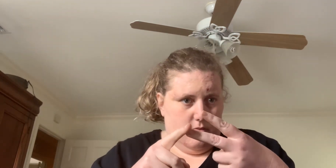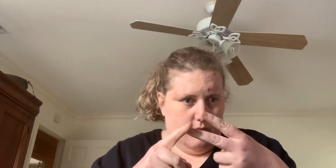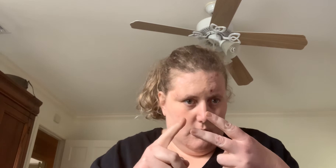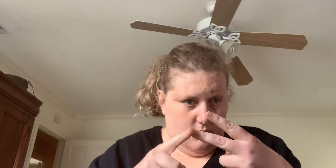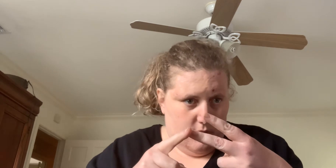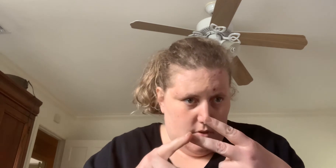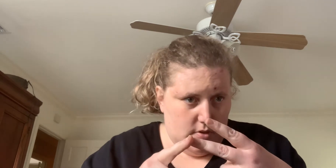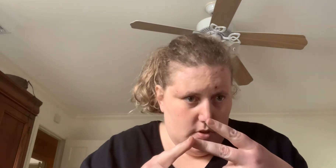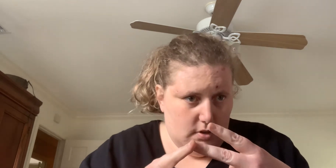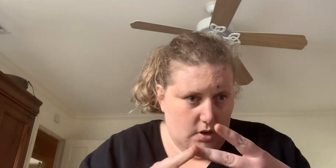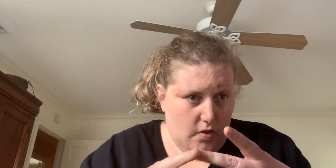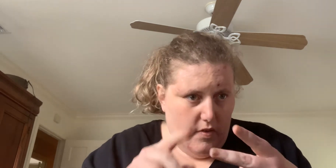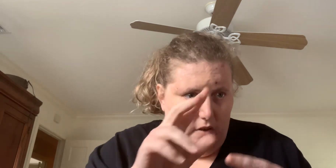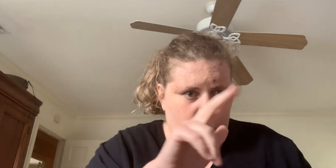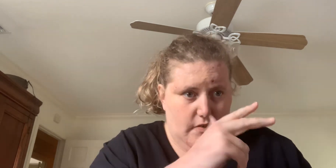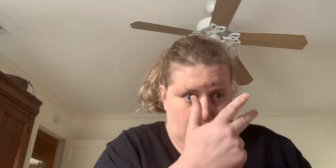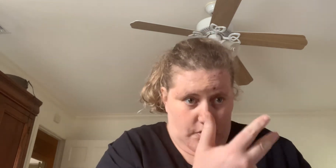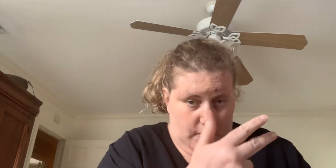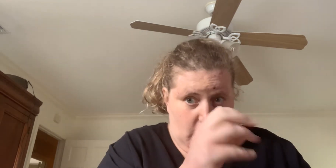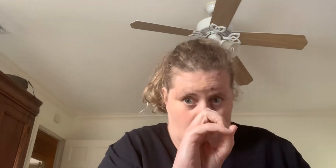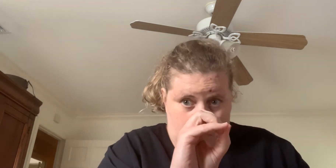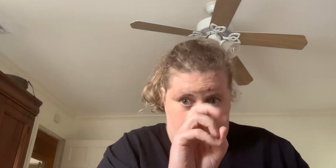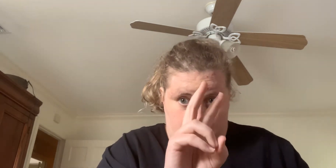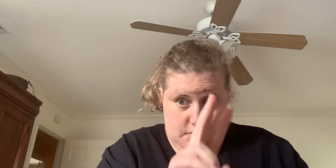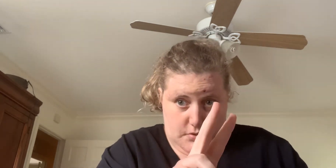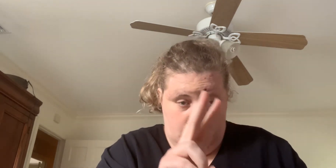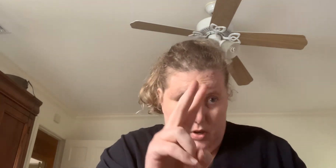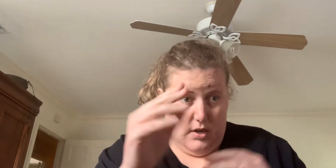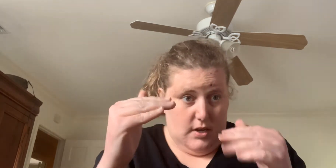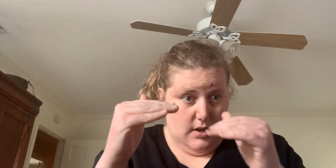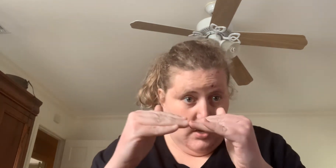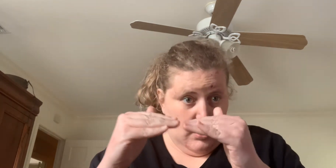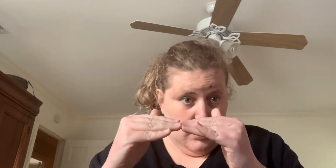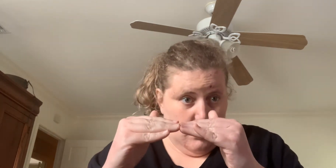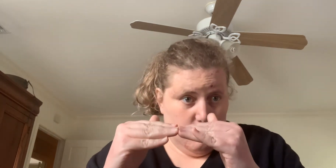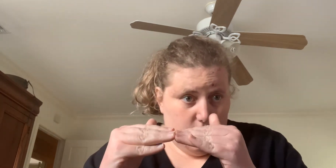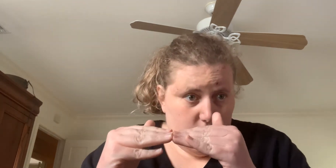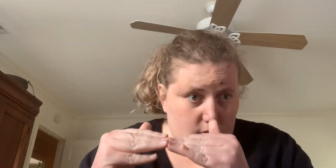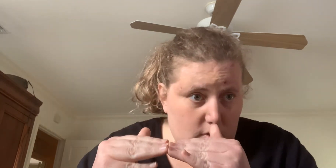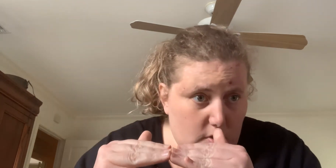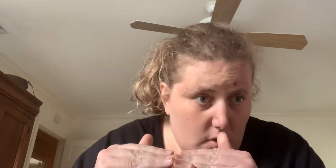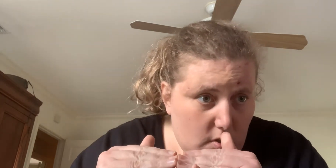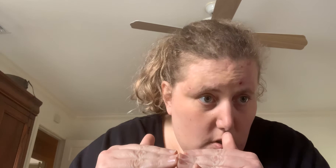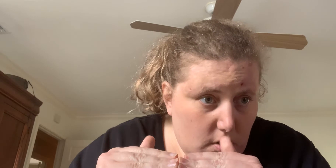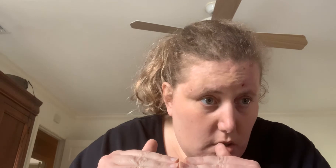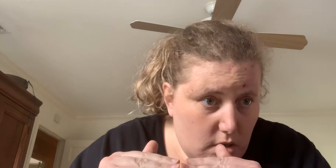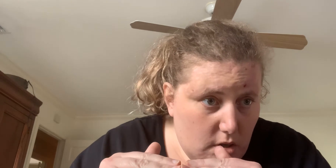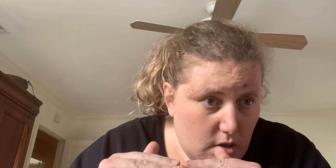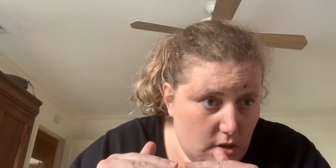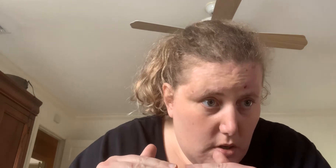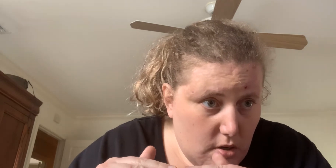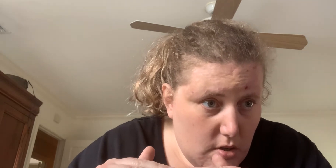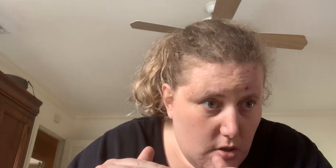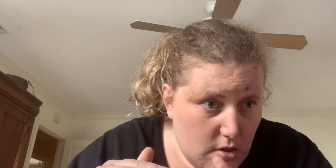and oxygen? For every 4 aluminums that it reacts with 3